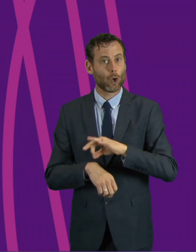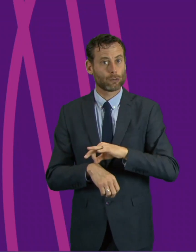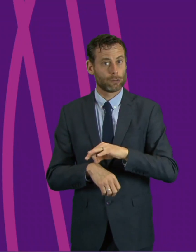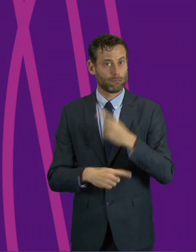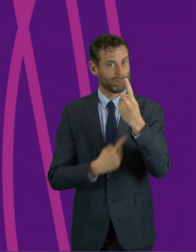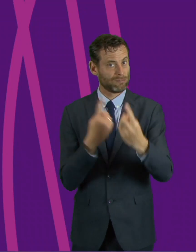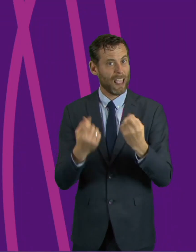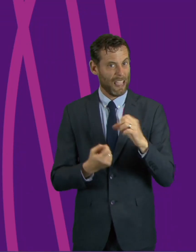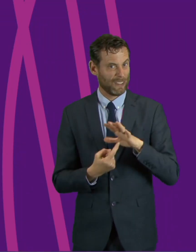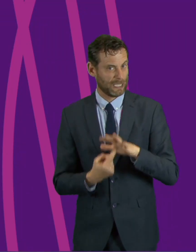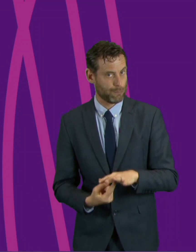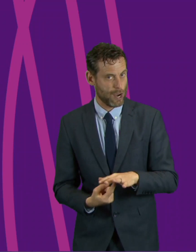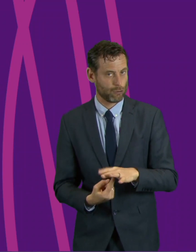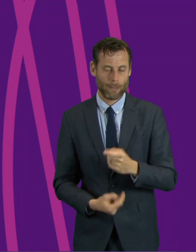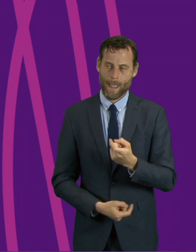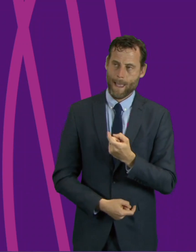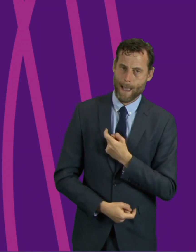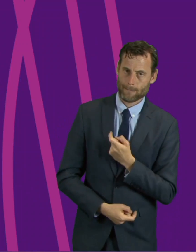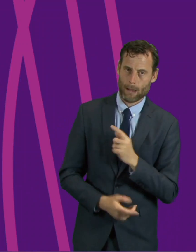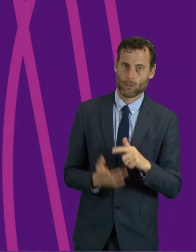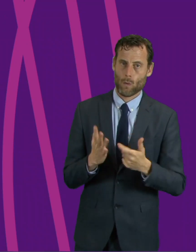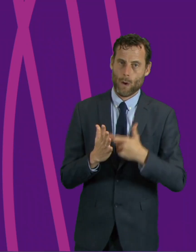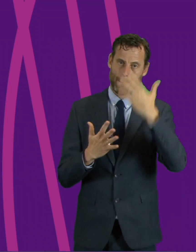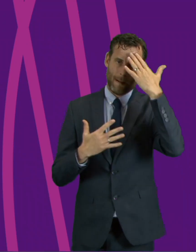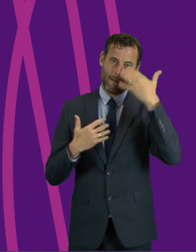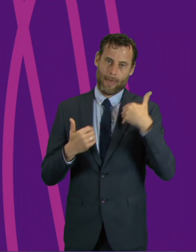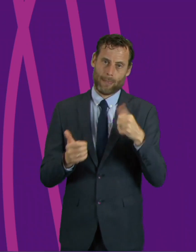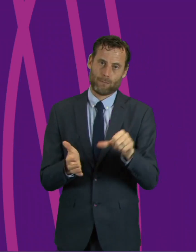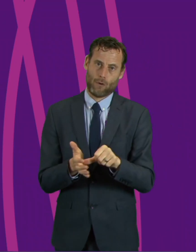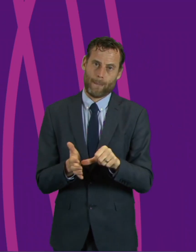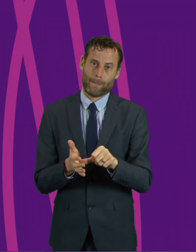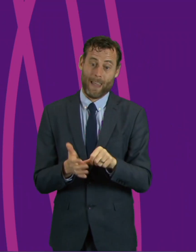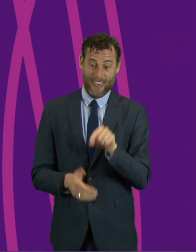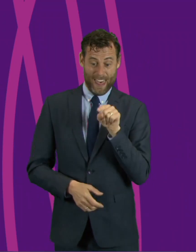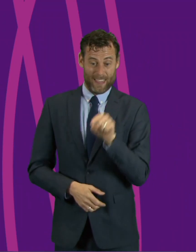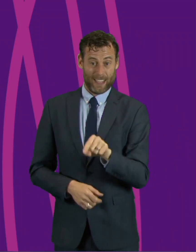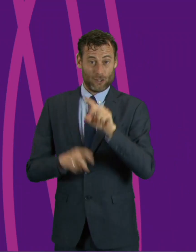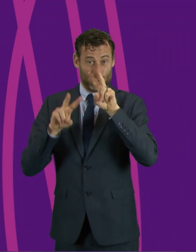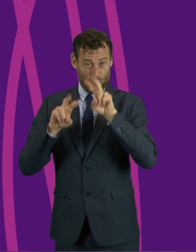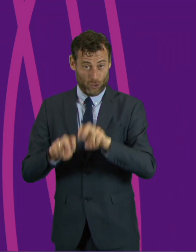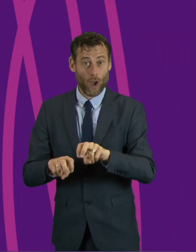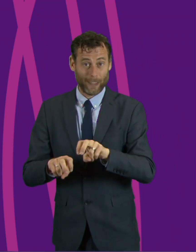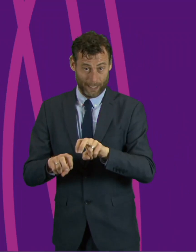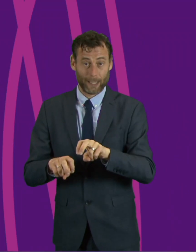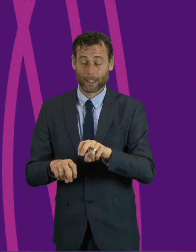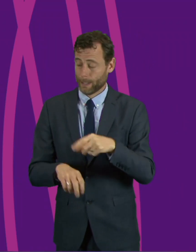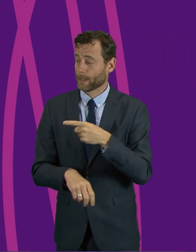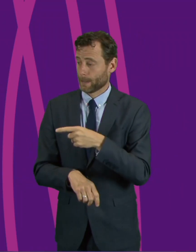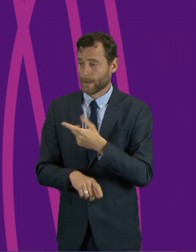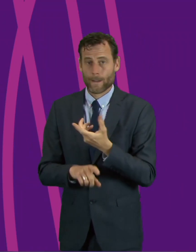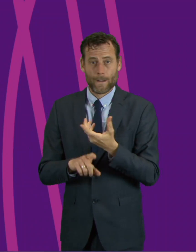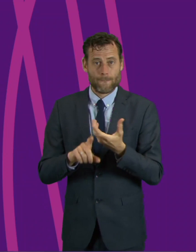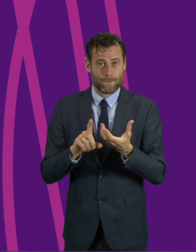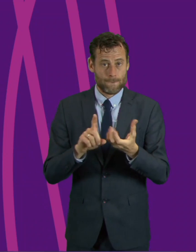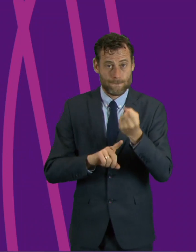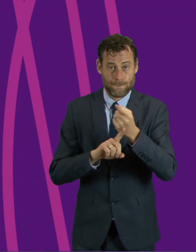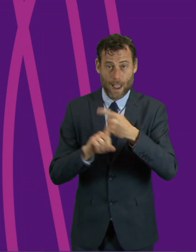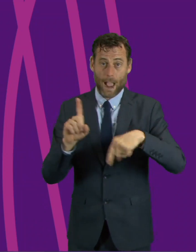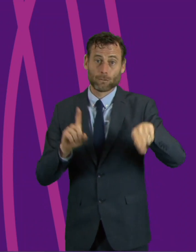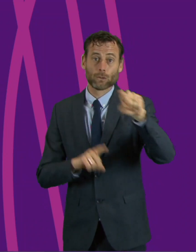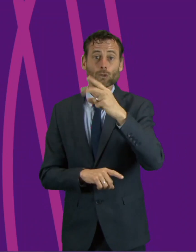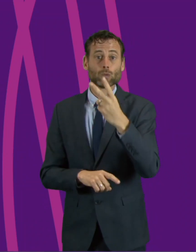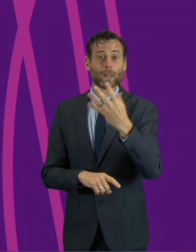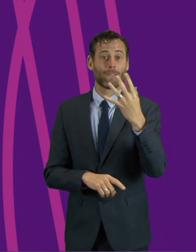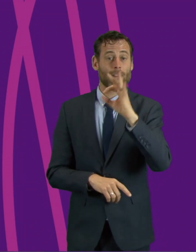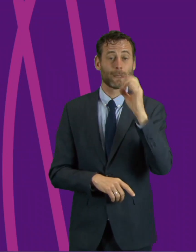depression, anxiety or other mental health issues. The same survey found a quarter of those who reported a problem were not suffering prior